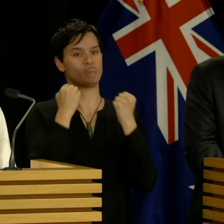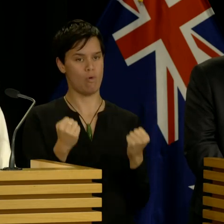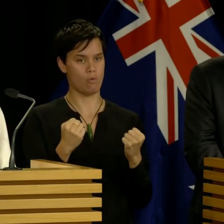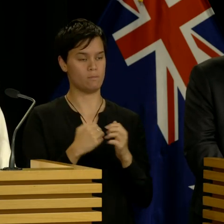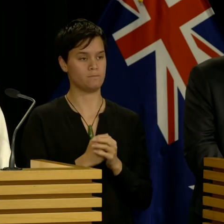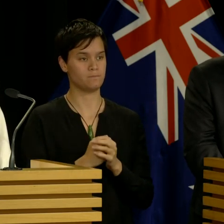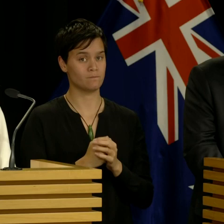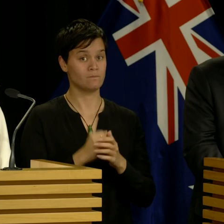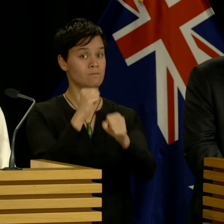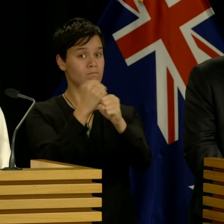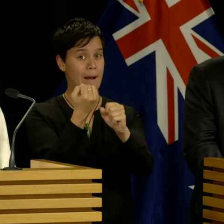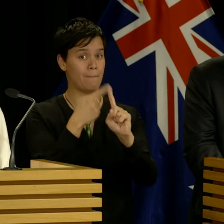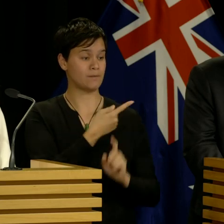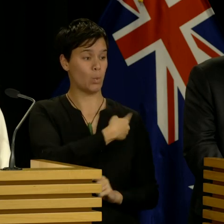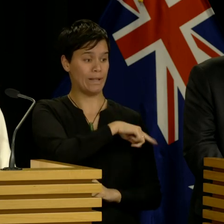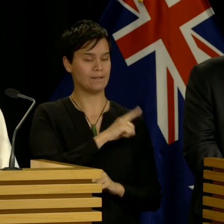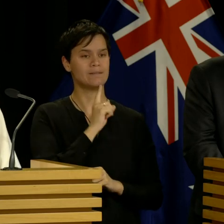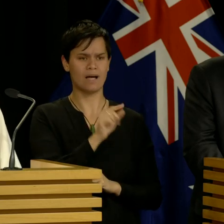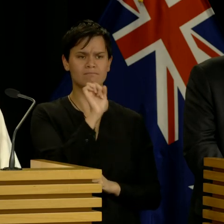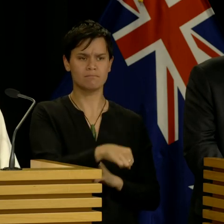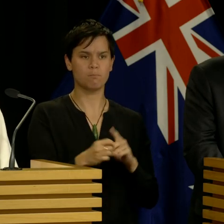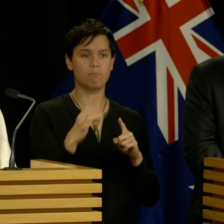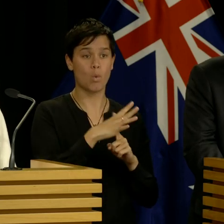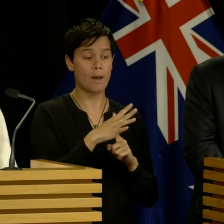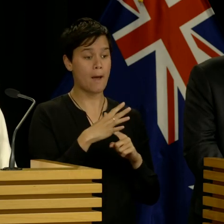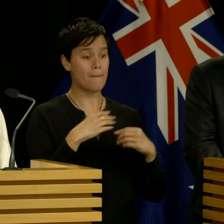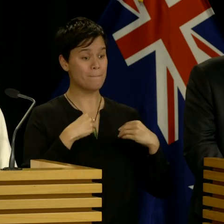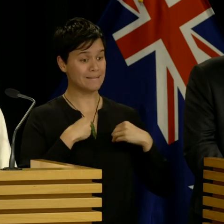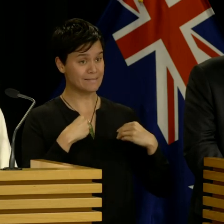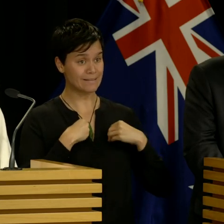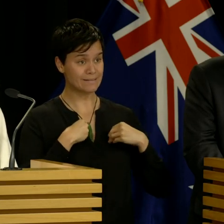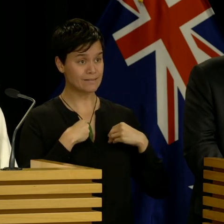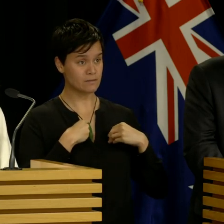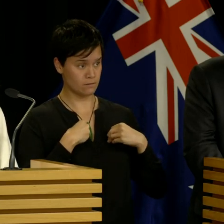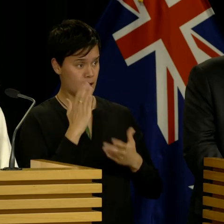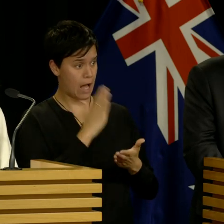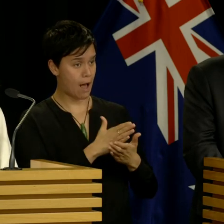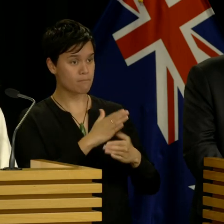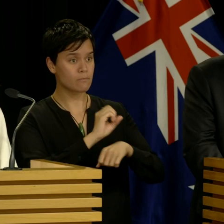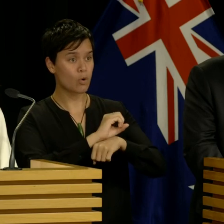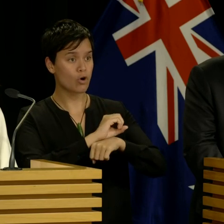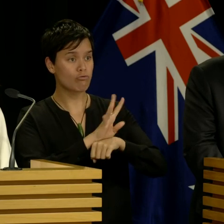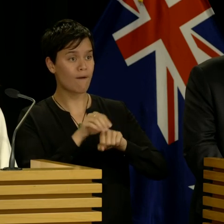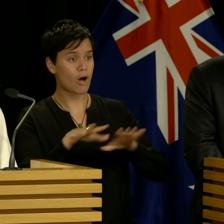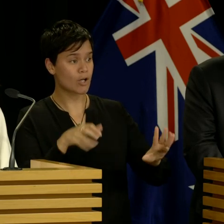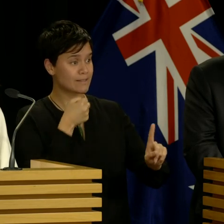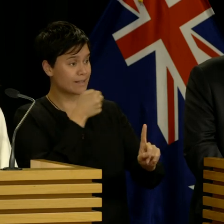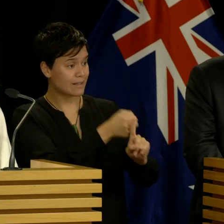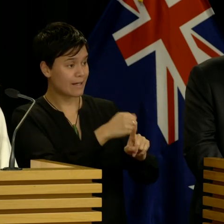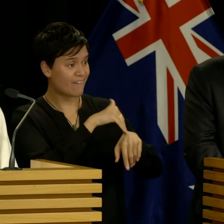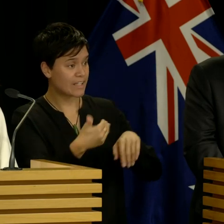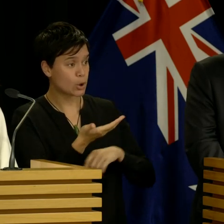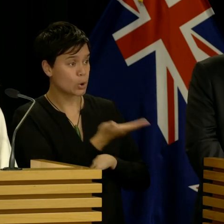from the start that it is important that business customers affected financially by COVID-19 contact their